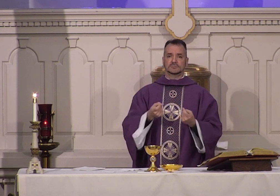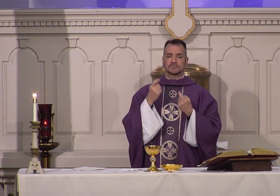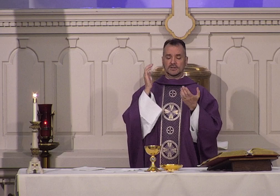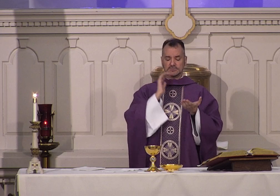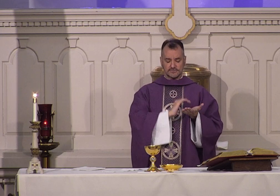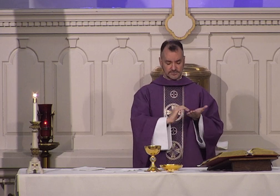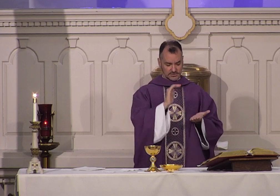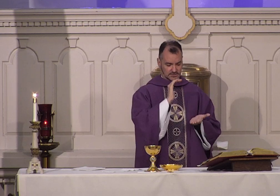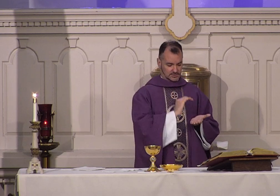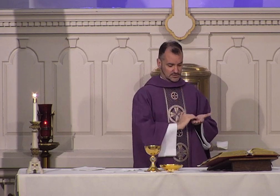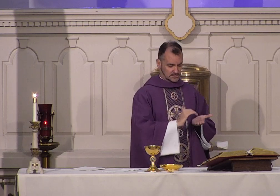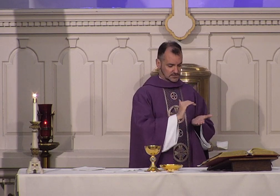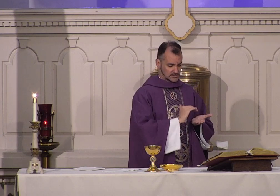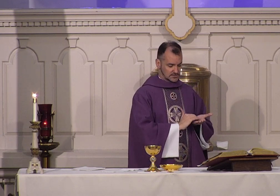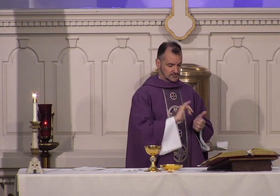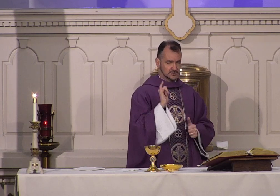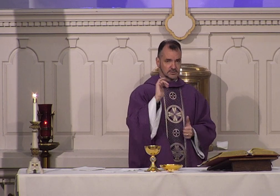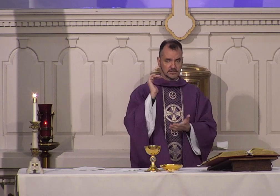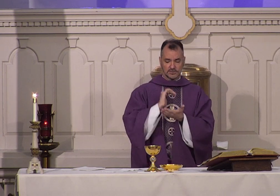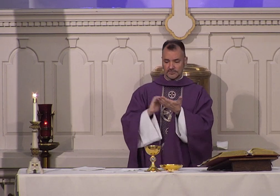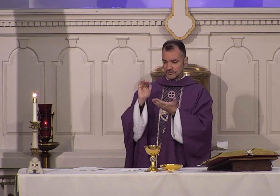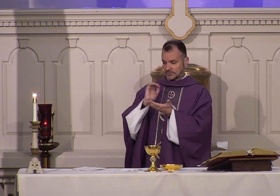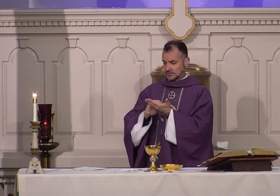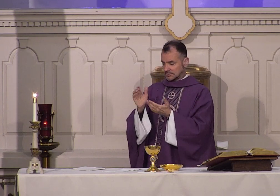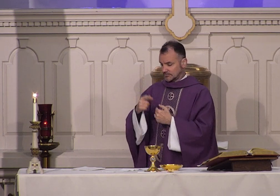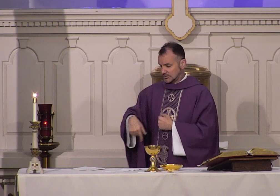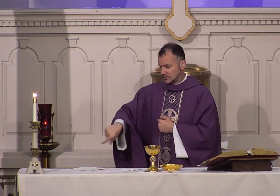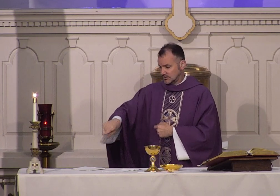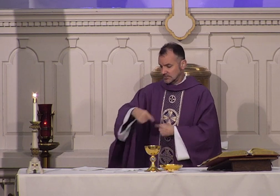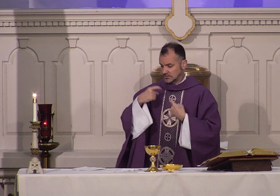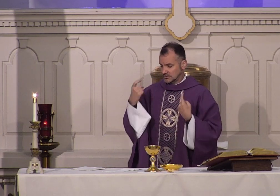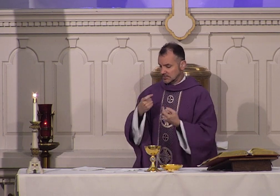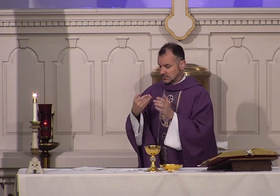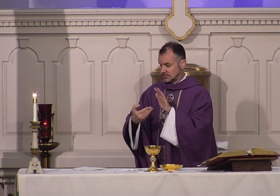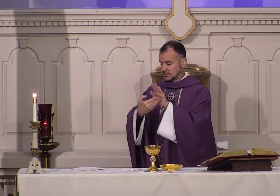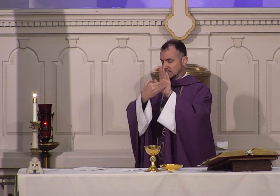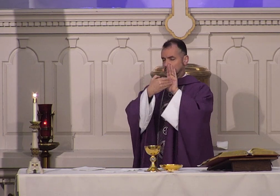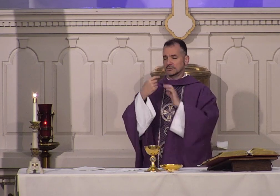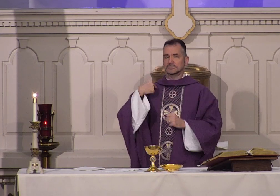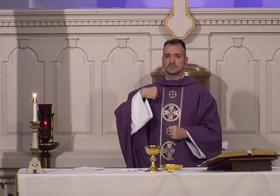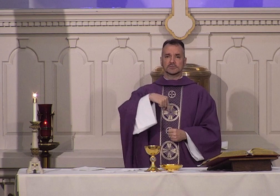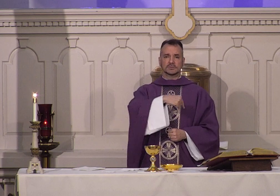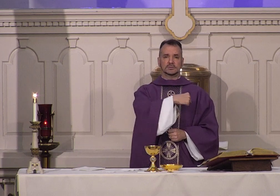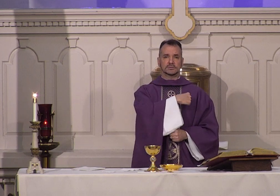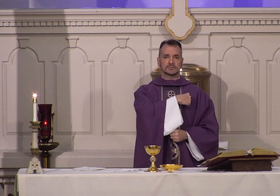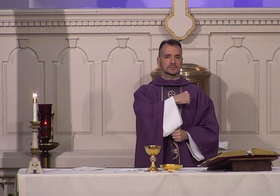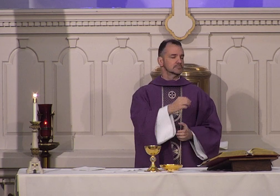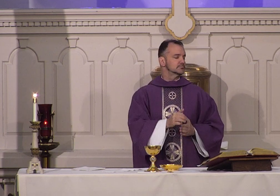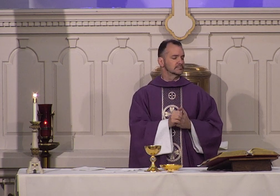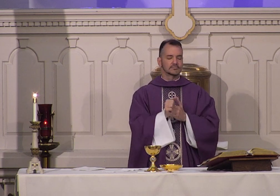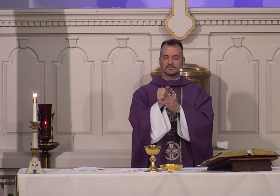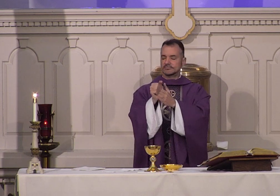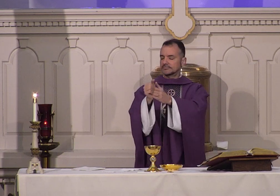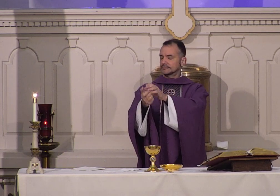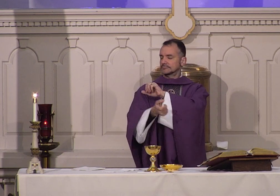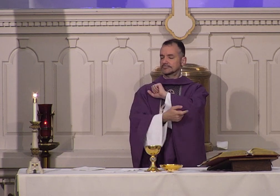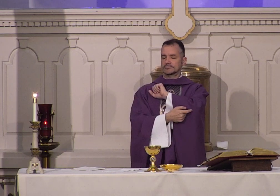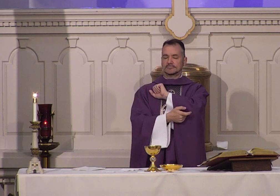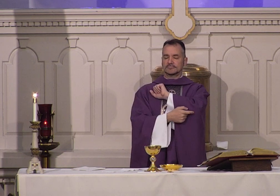our trespasses, as we forgive those who trespass against us. And lead